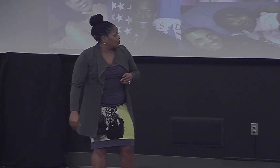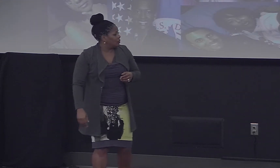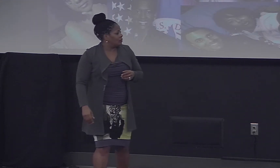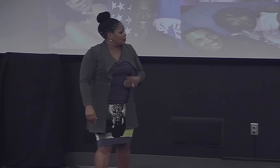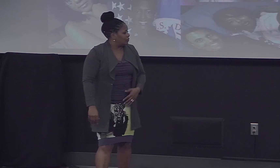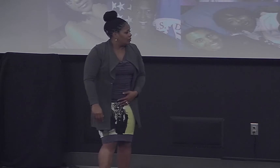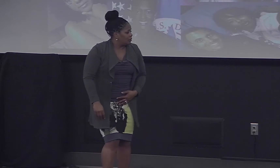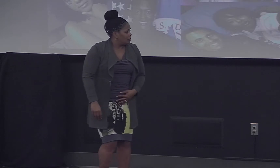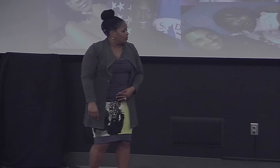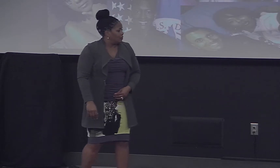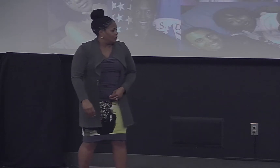helps us all.